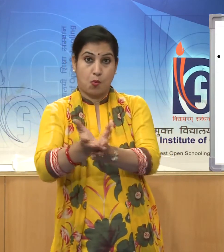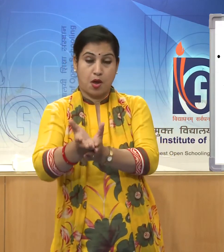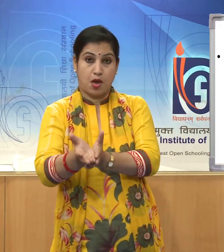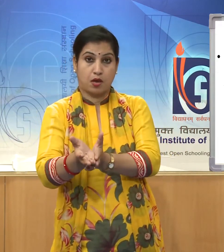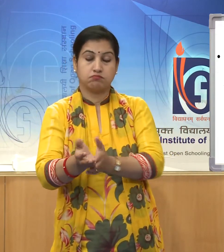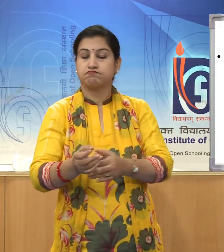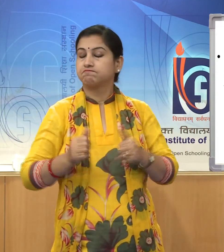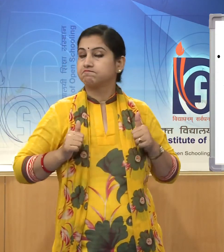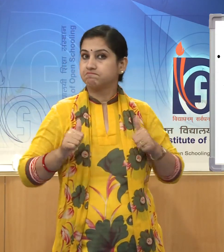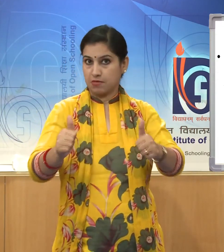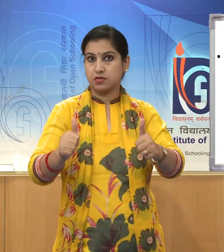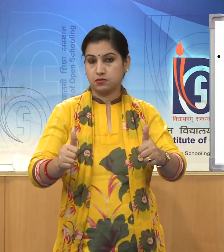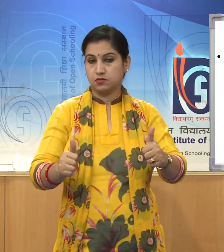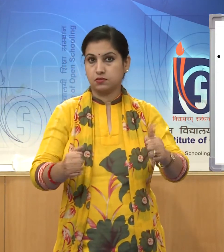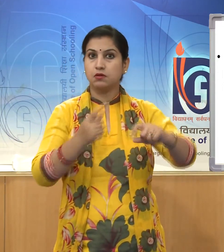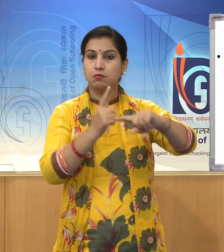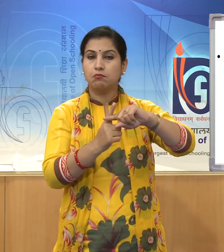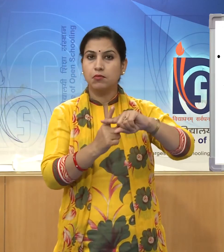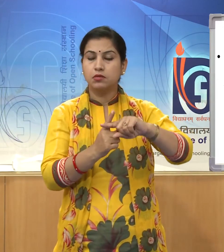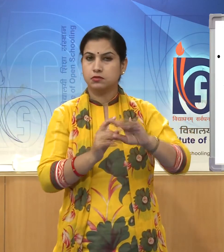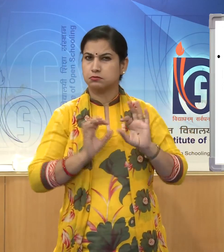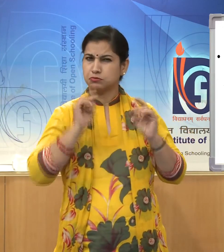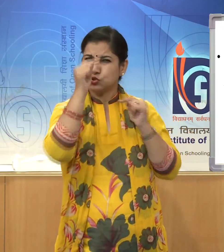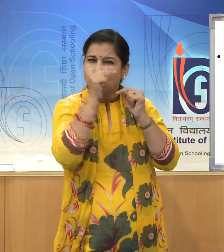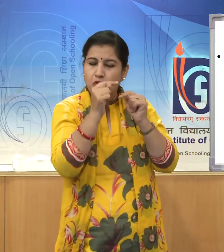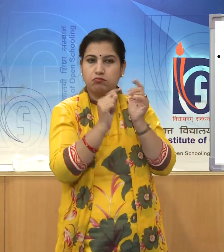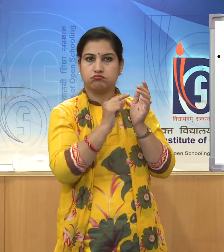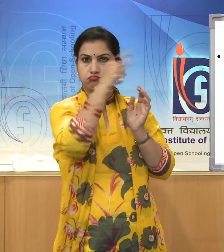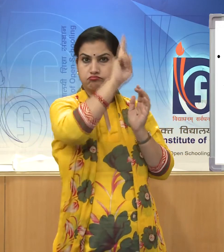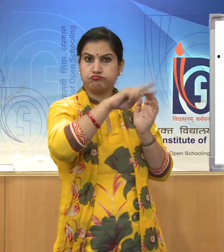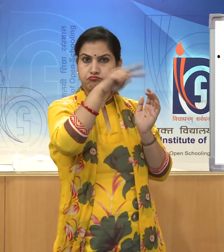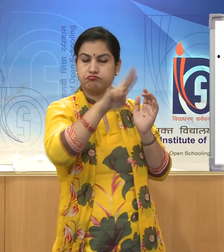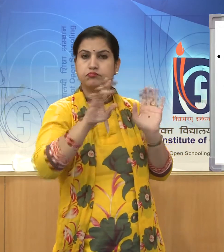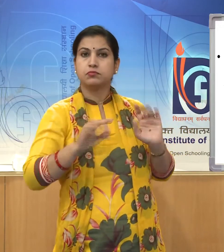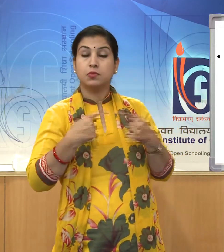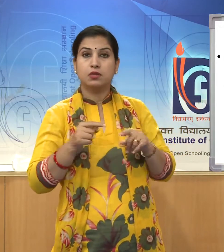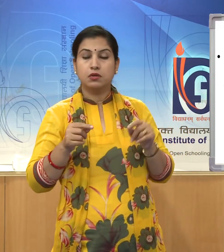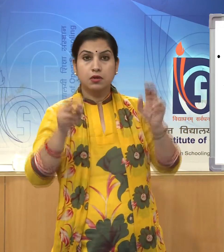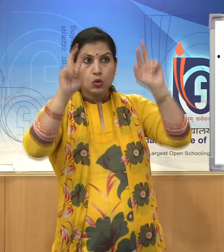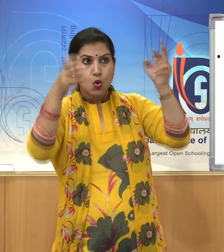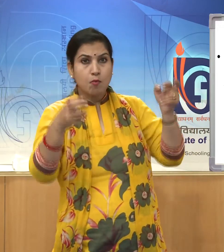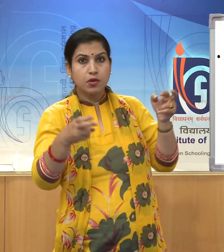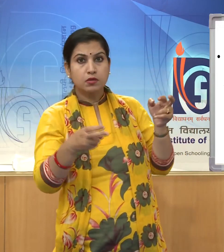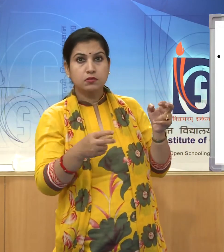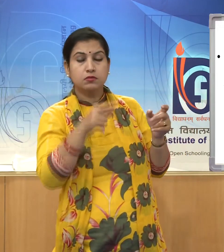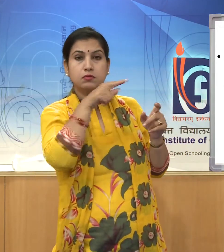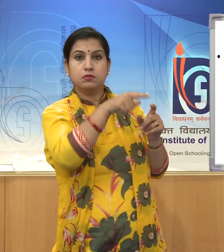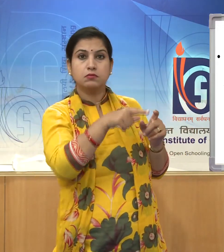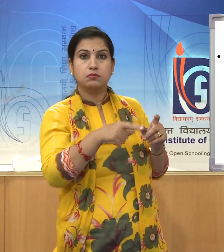style was academic and precise, but his subject matter was from